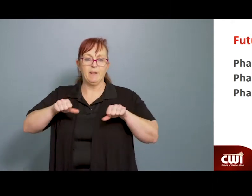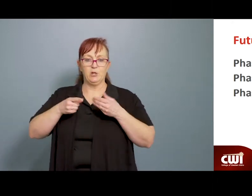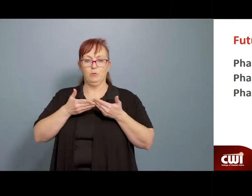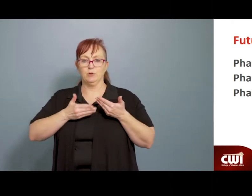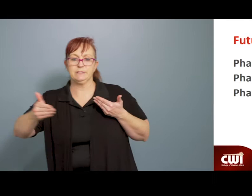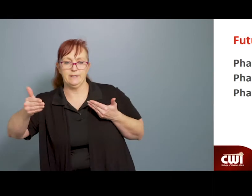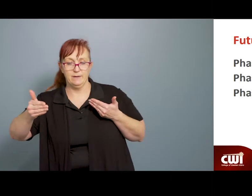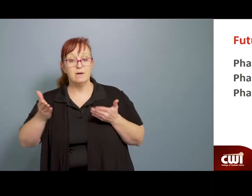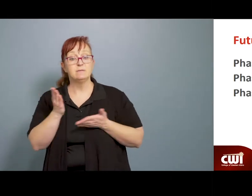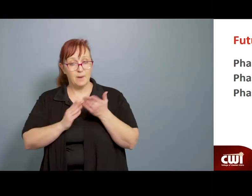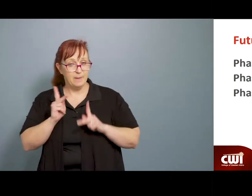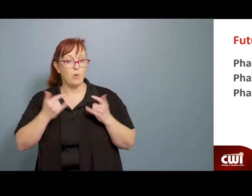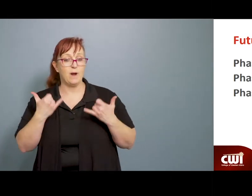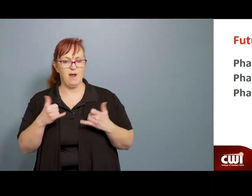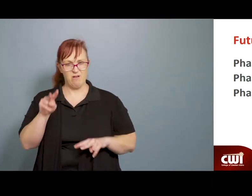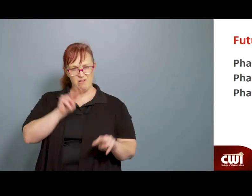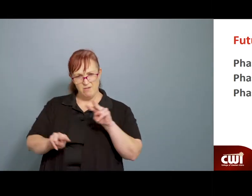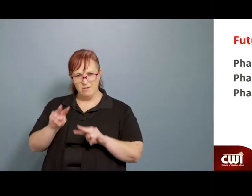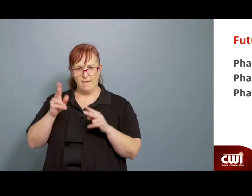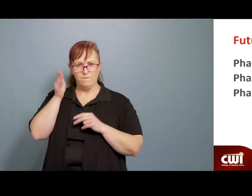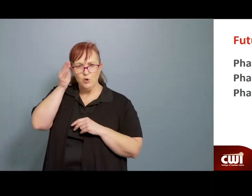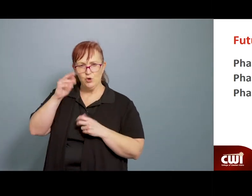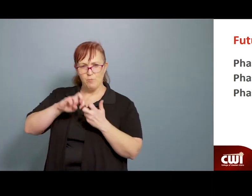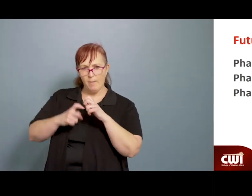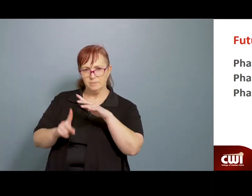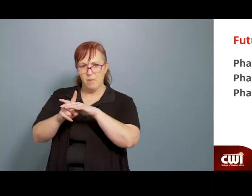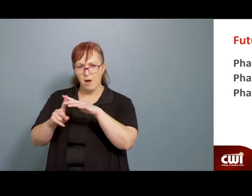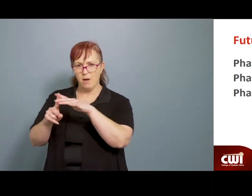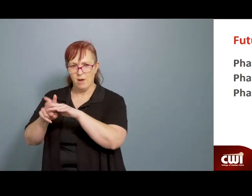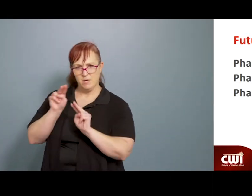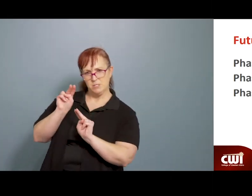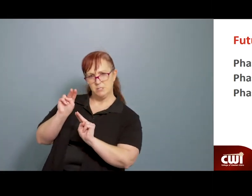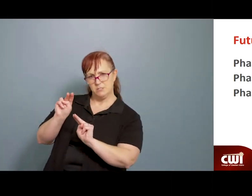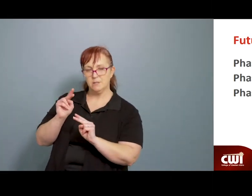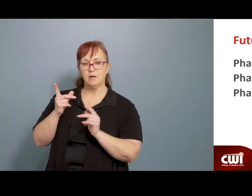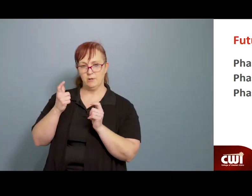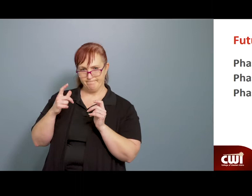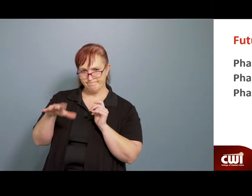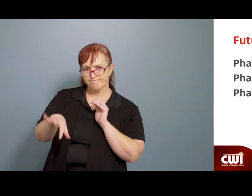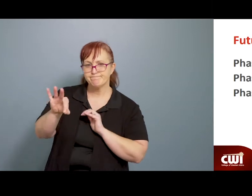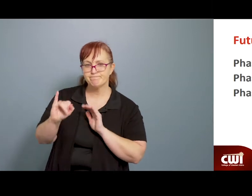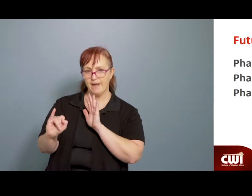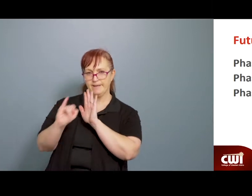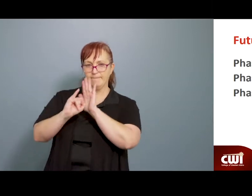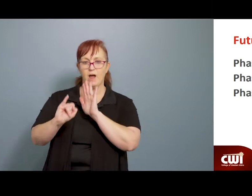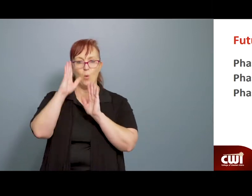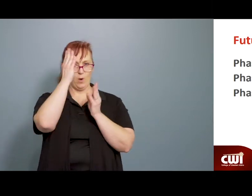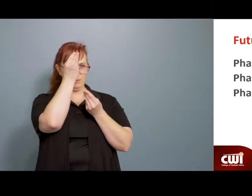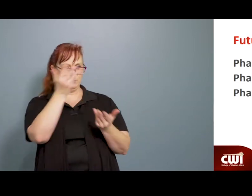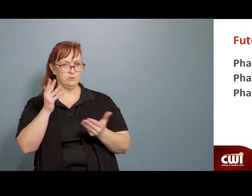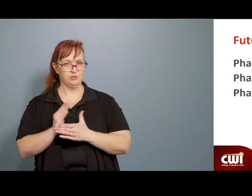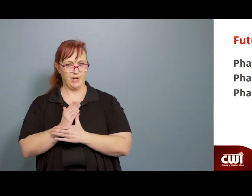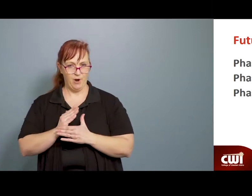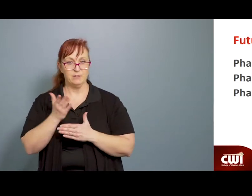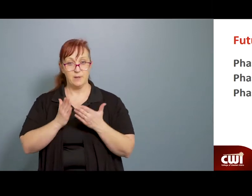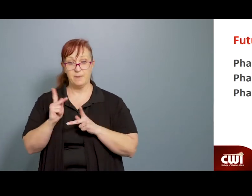people working on this right now. And as soon as this is completed and identified, it will be shared, and people that